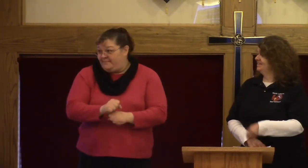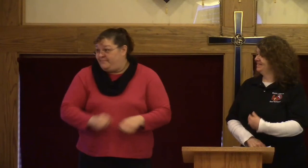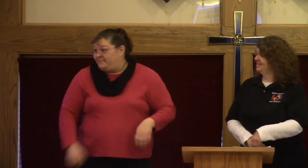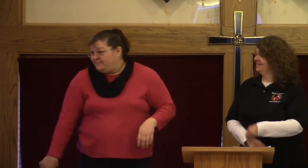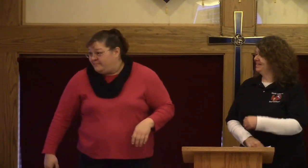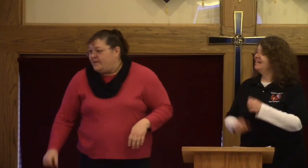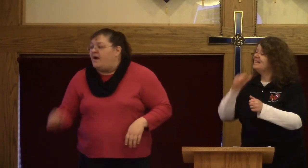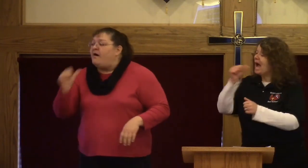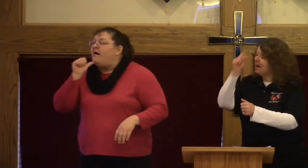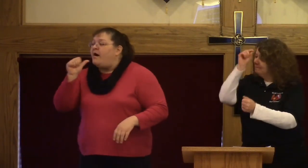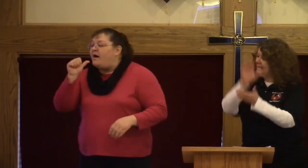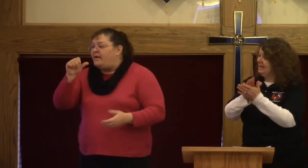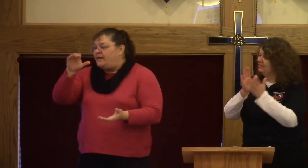He's a what?